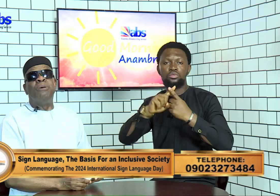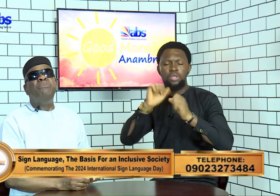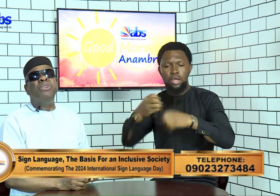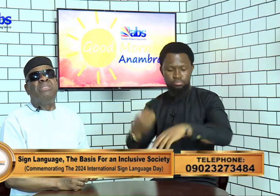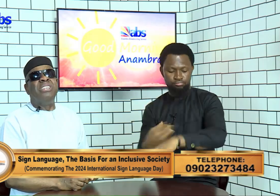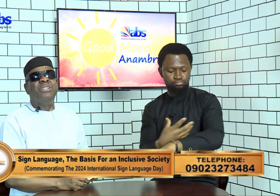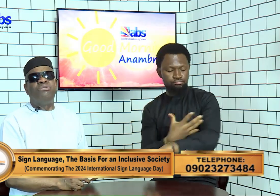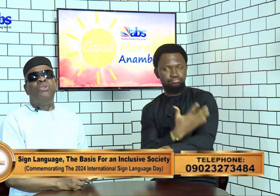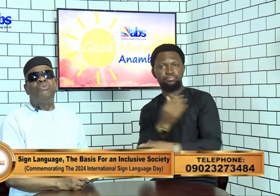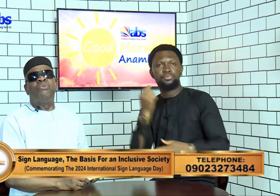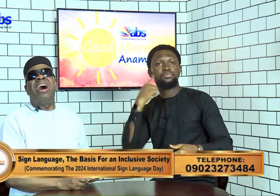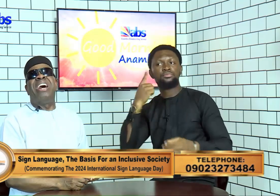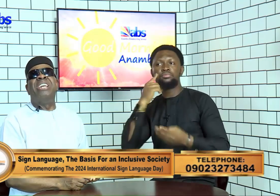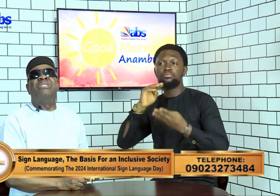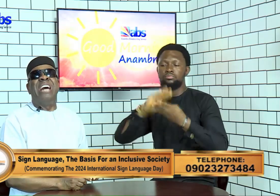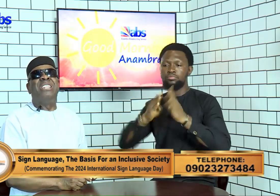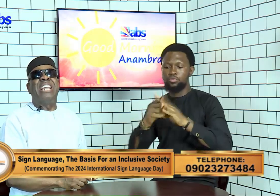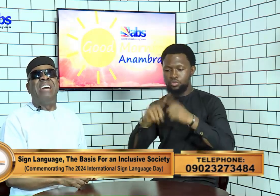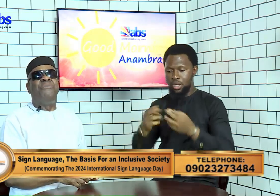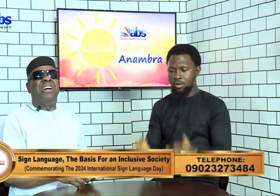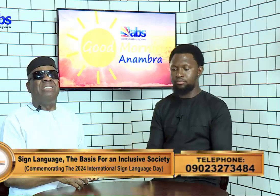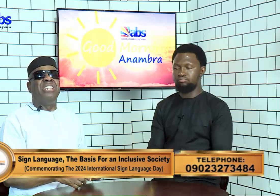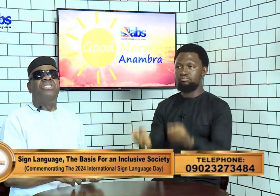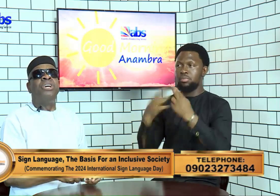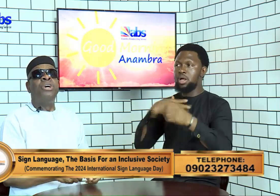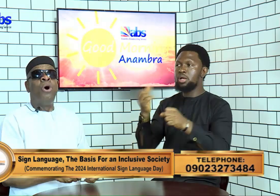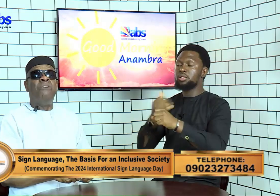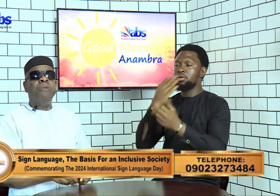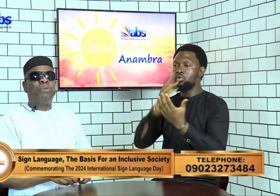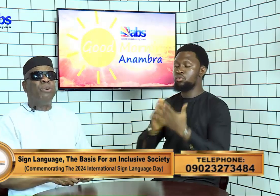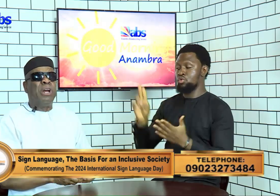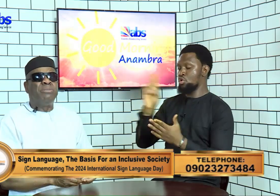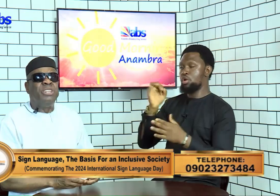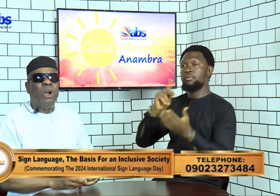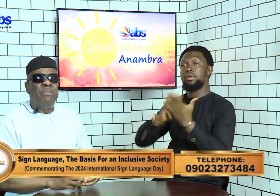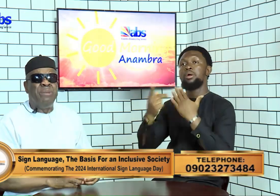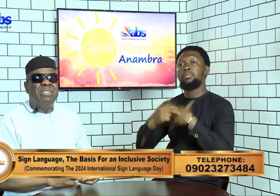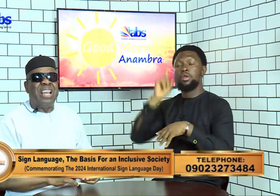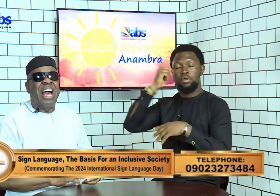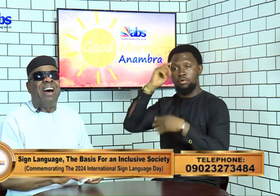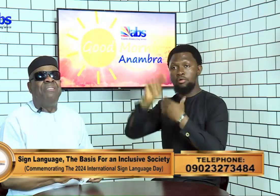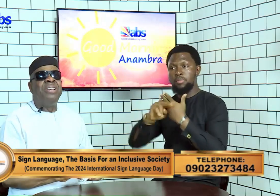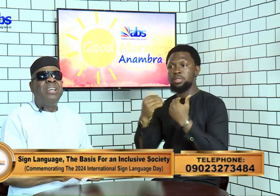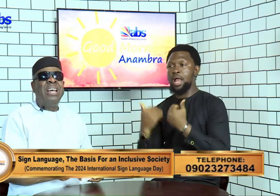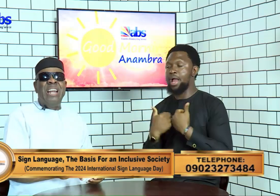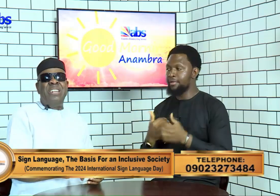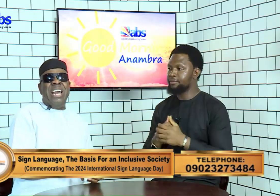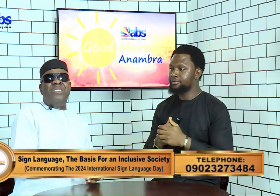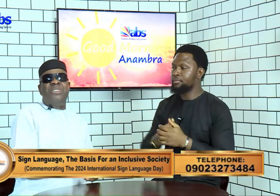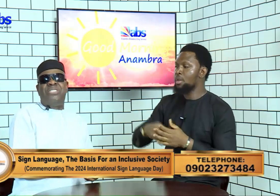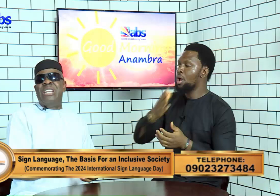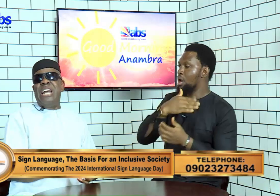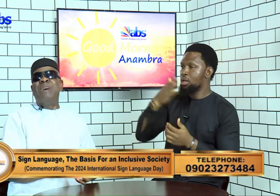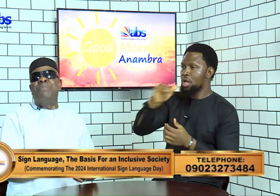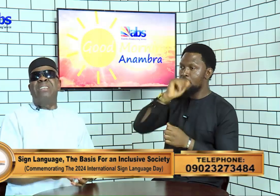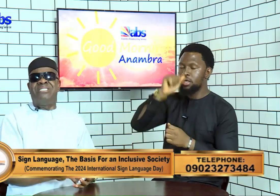deaf community to rise and take advantage of the programs the government have. And there